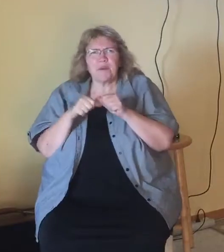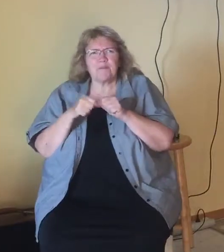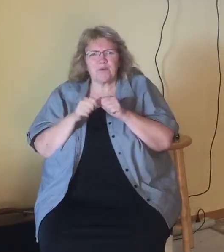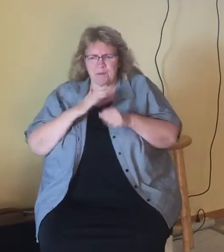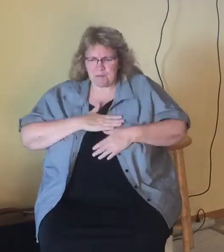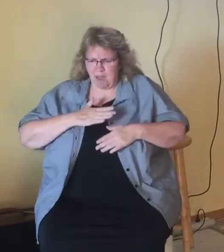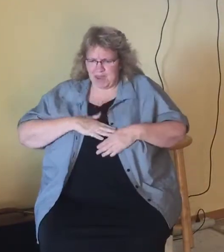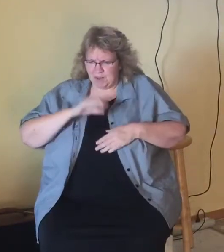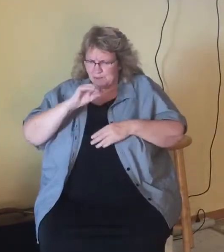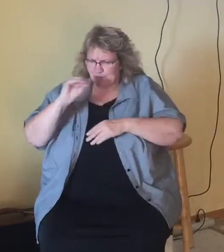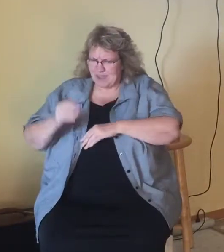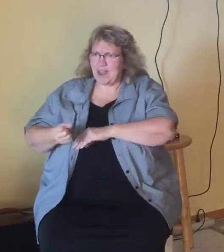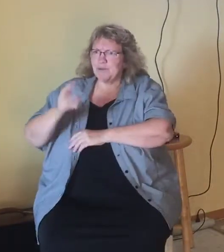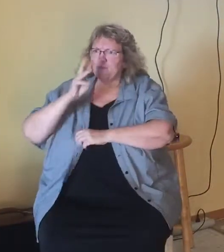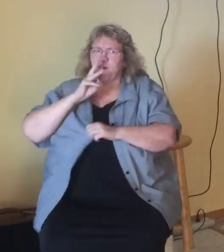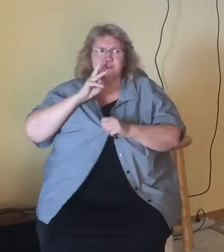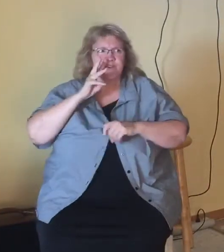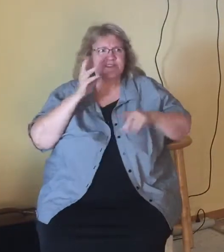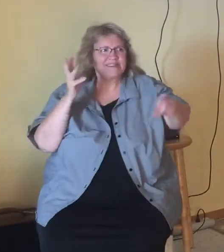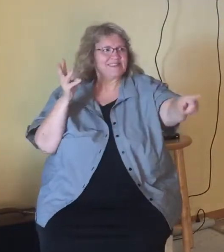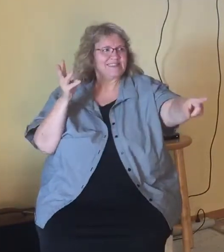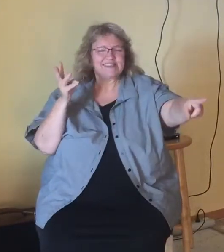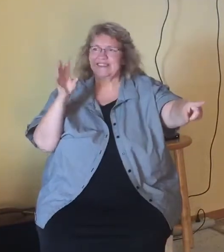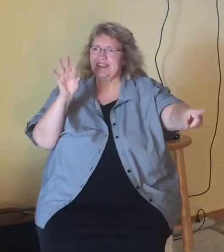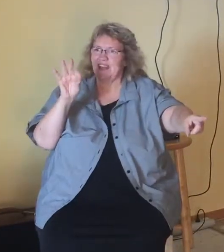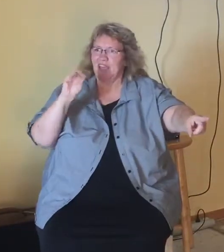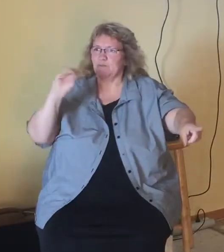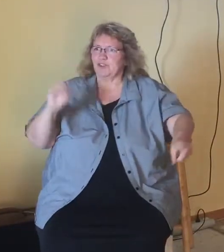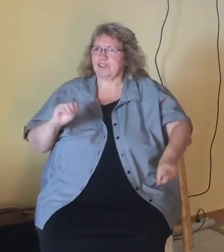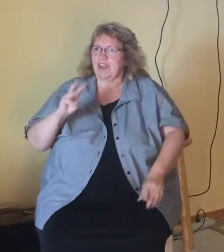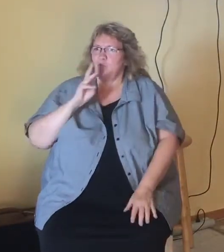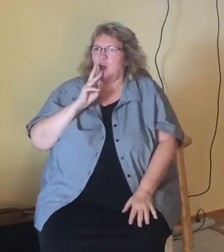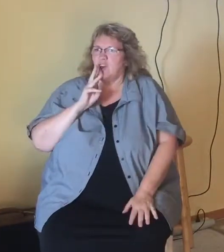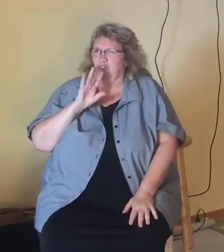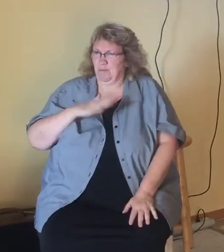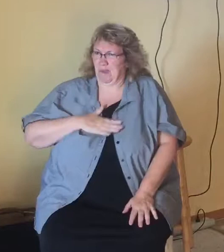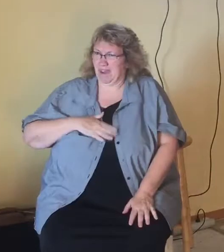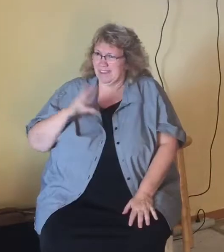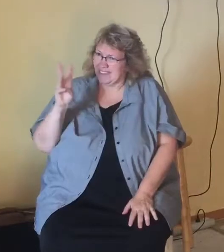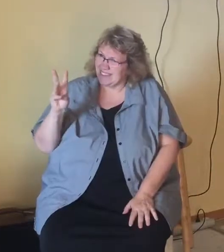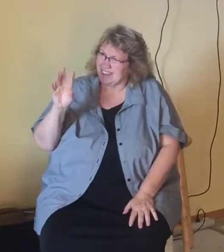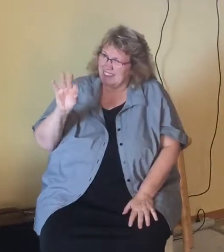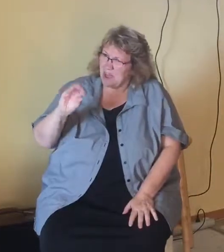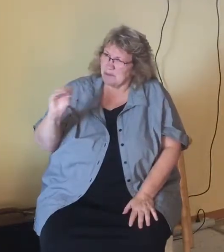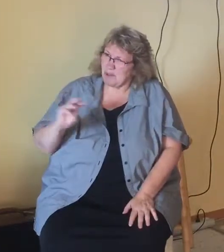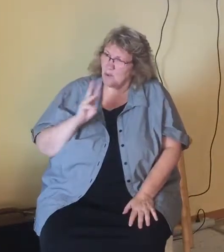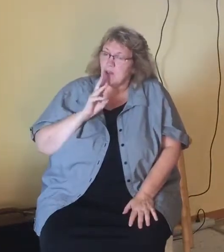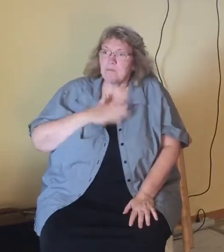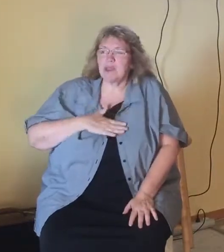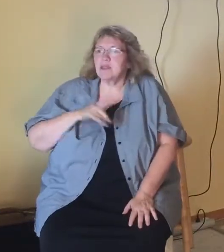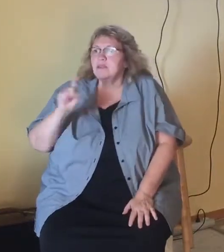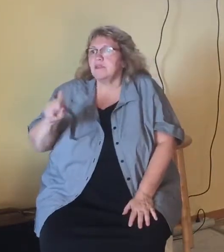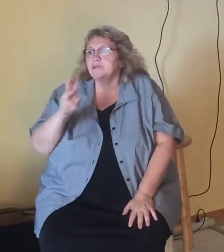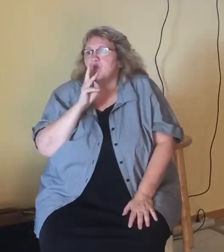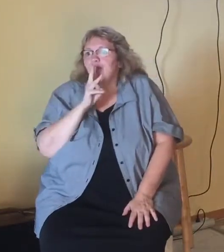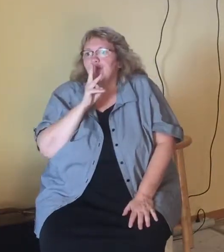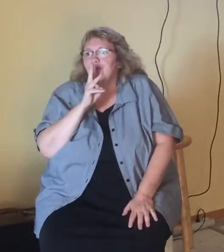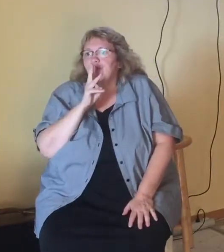of the human body that is water, but it's 69% water. So we need water, and these